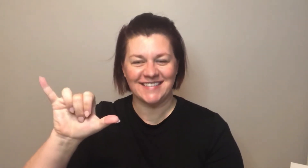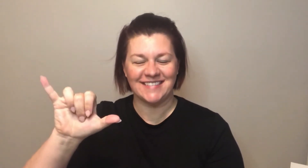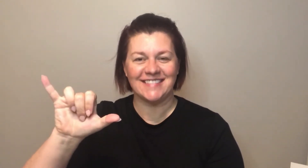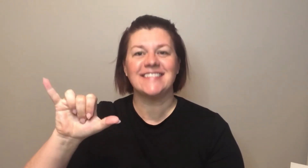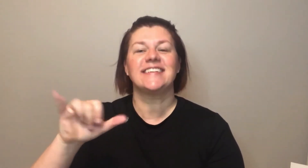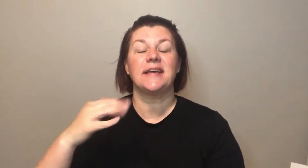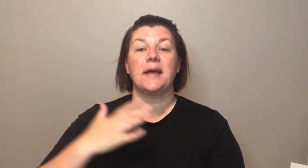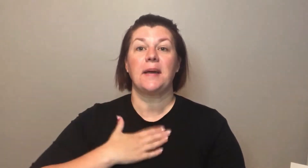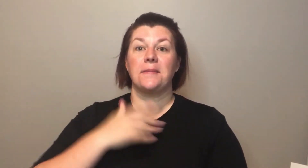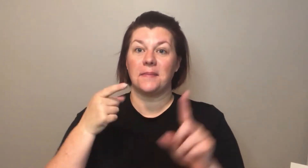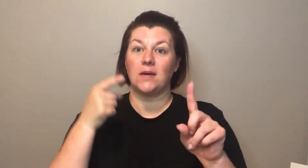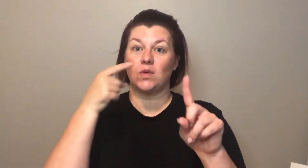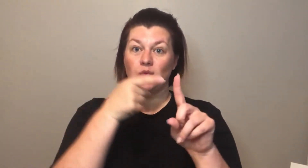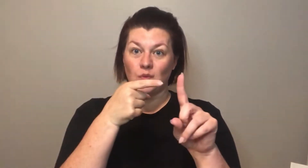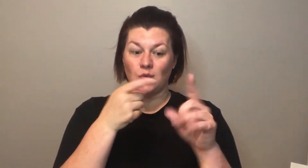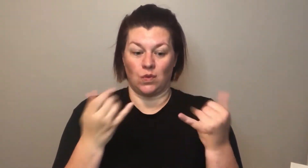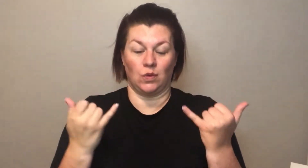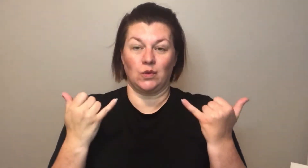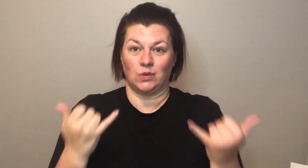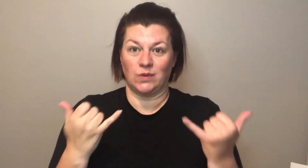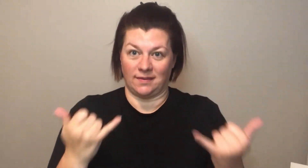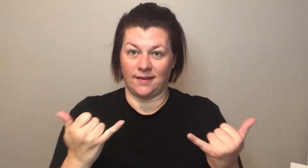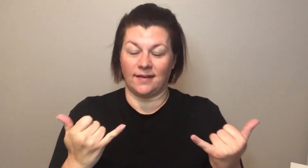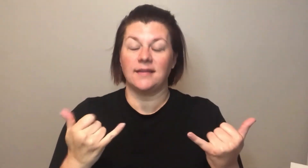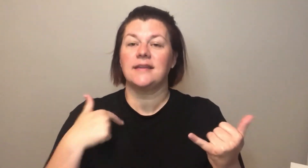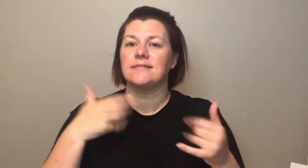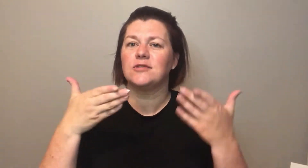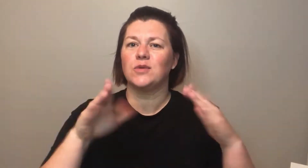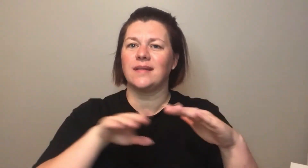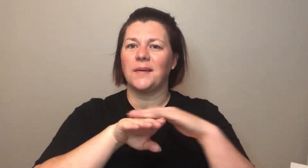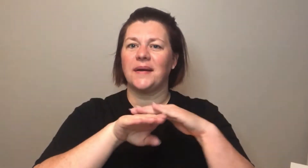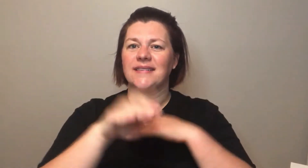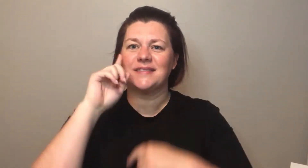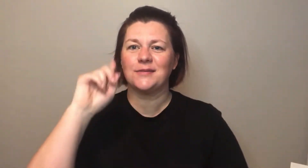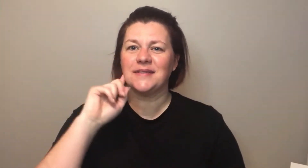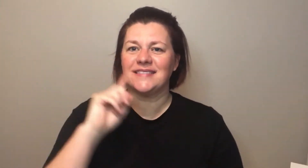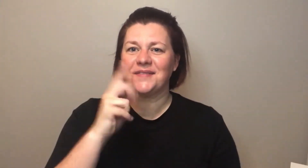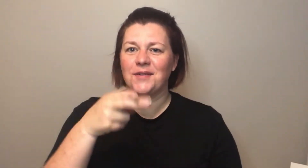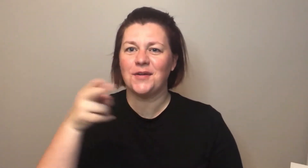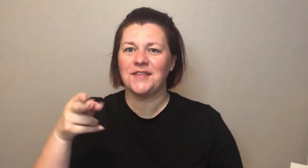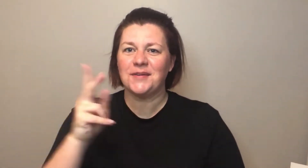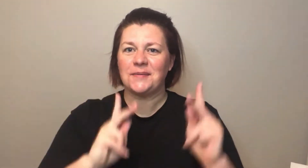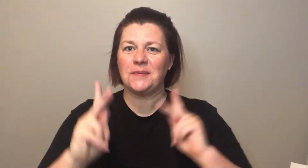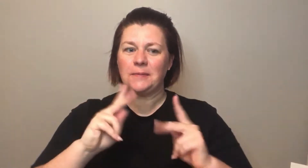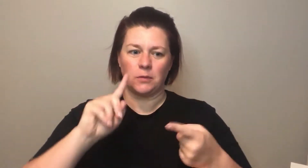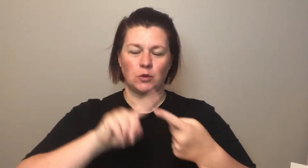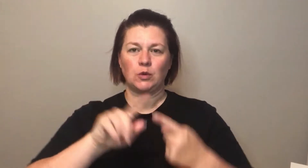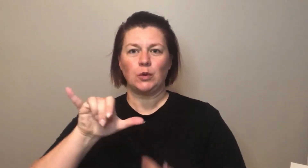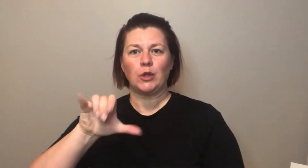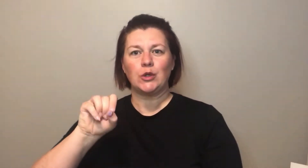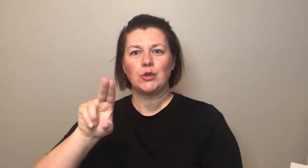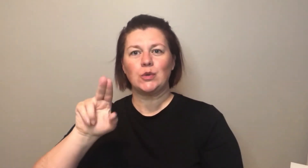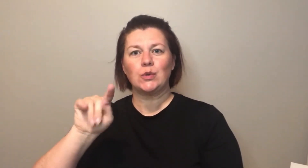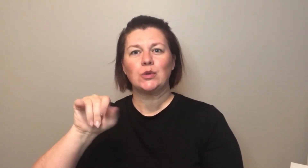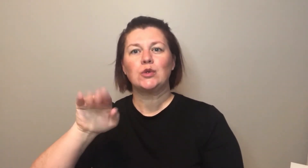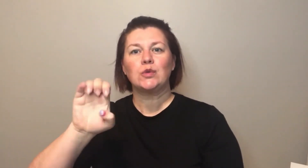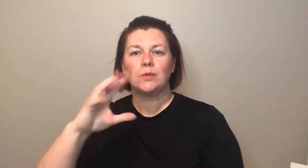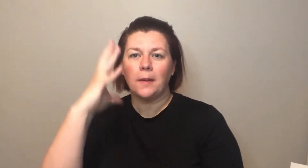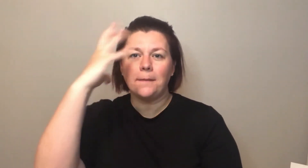name is Ashley, and my entire goal here is for deaf and hard of hearing people to have access